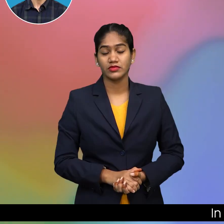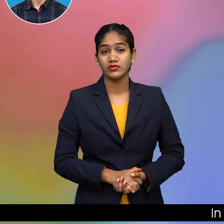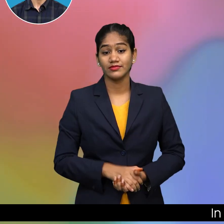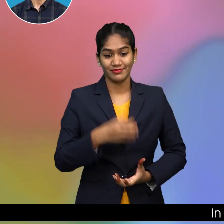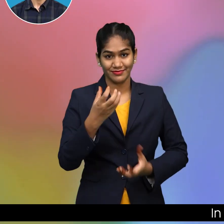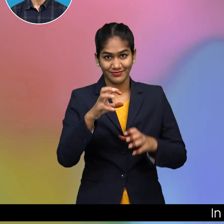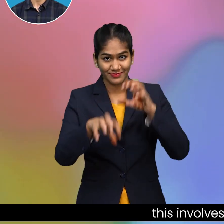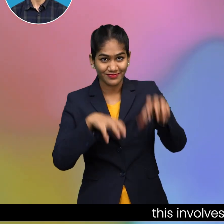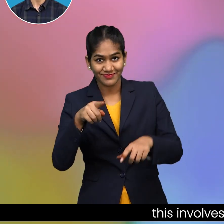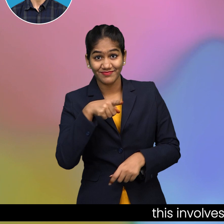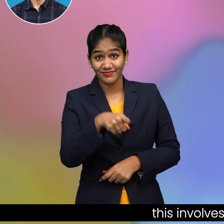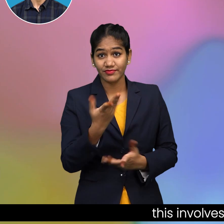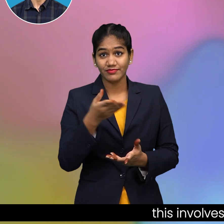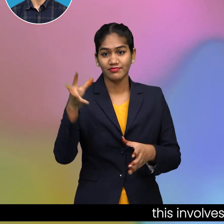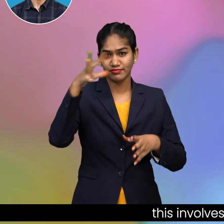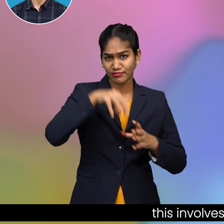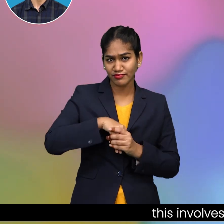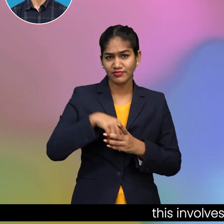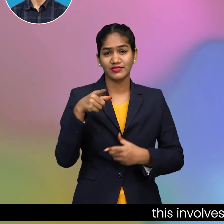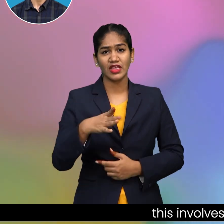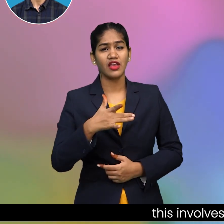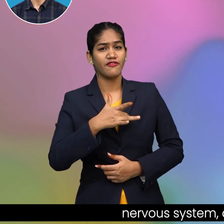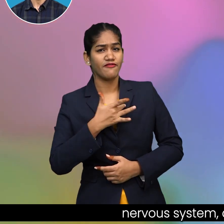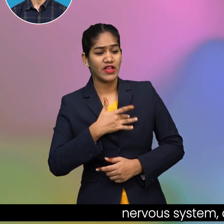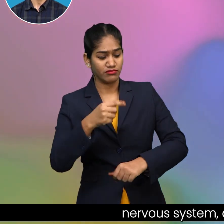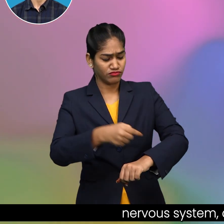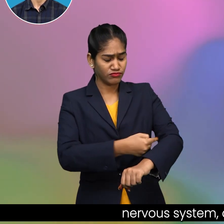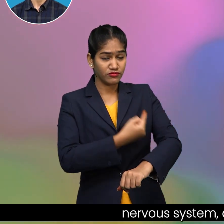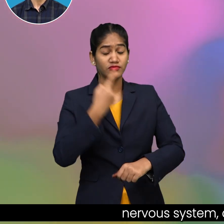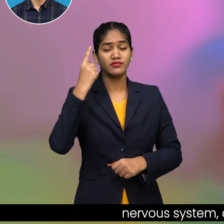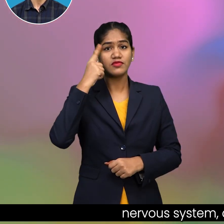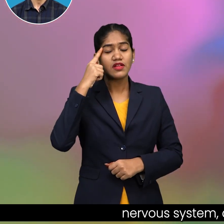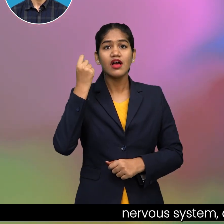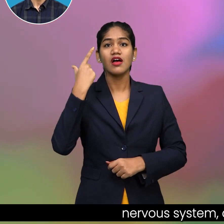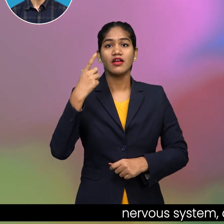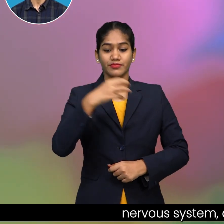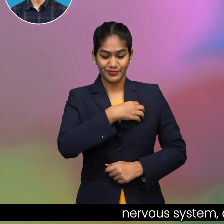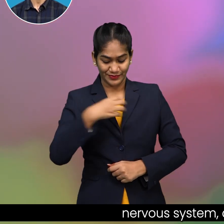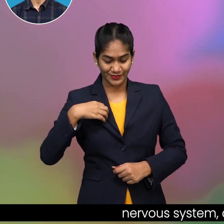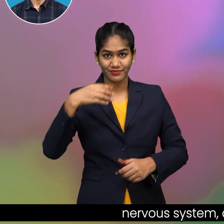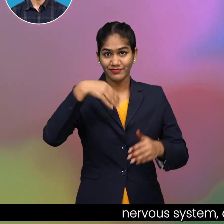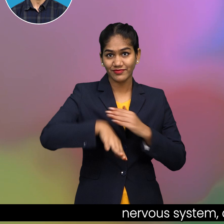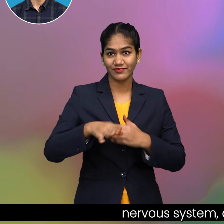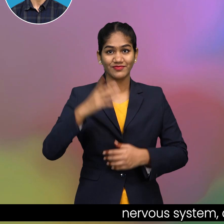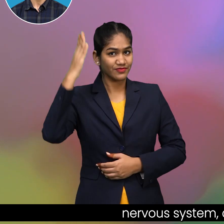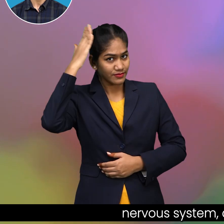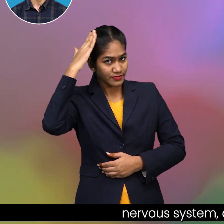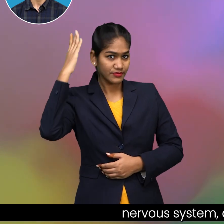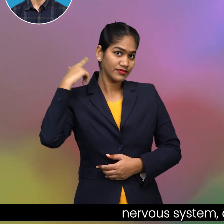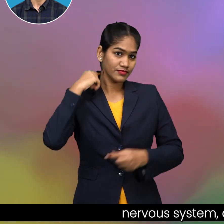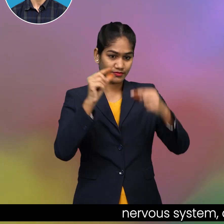In animals, this involves the sense organs, nervous system, and endocrine